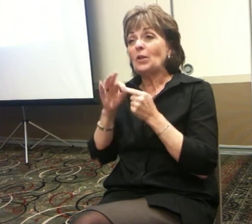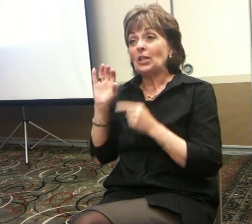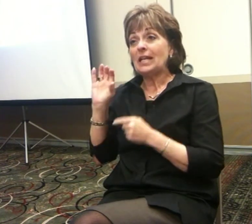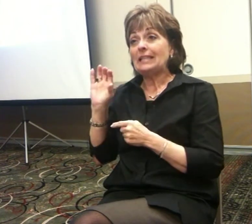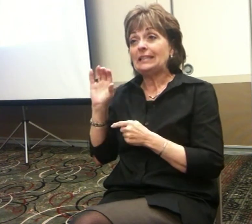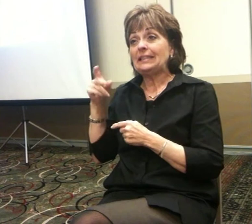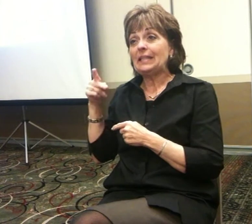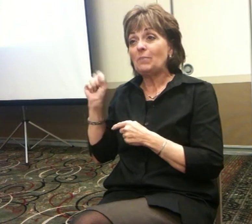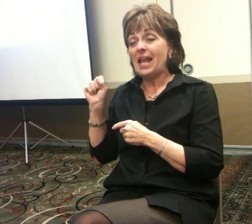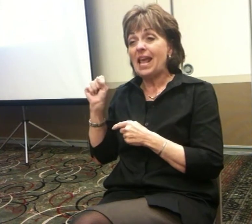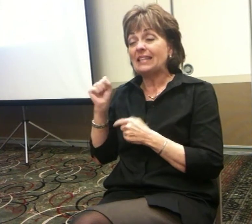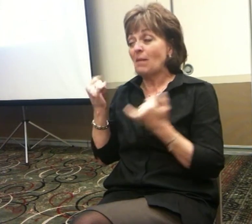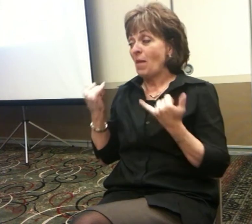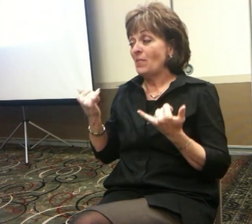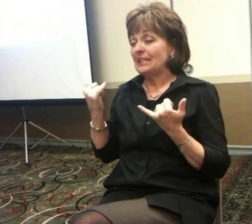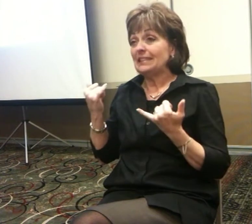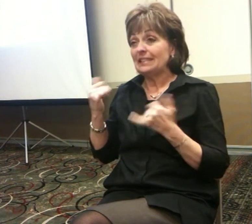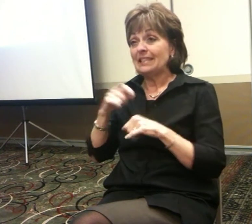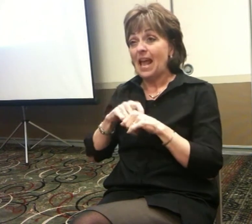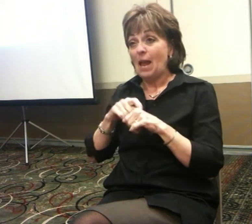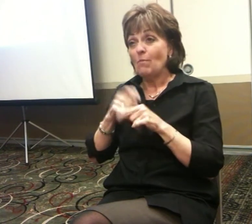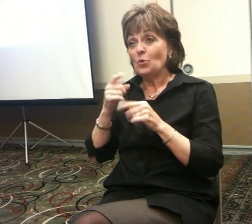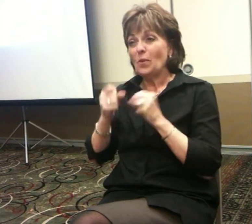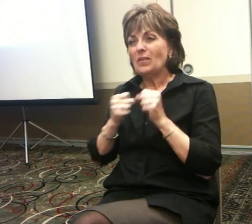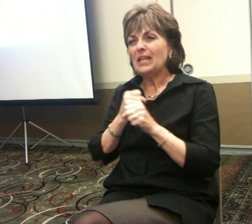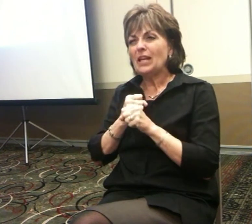about this time of year, what do the rooms start feeling like?